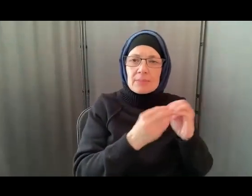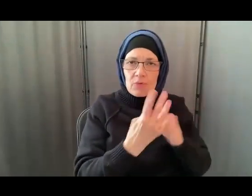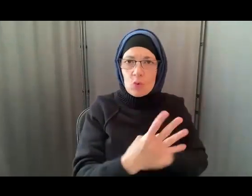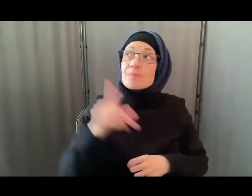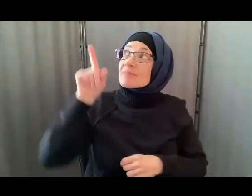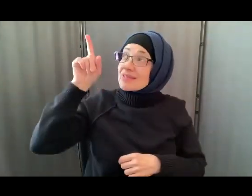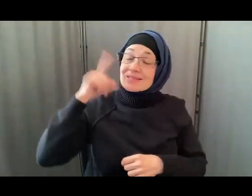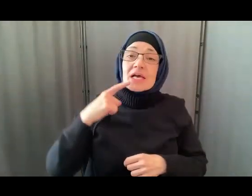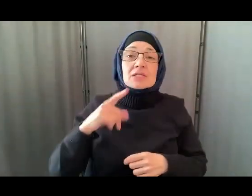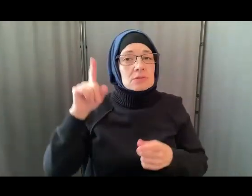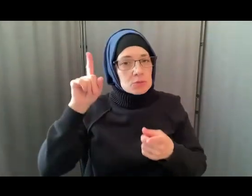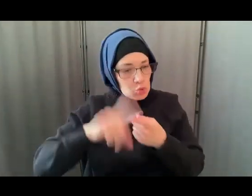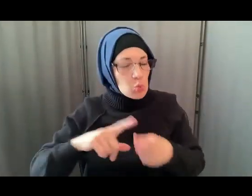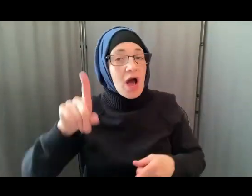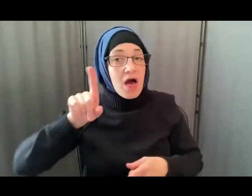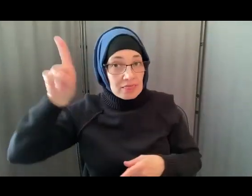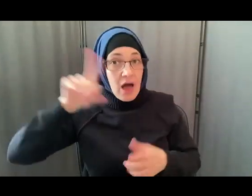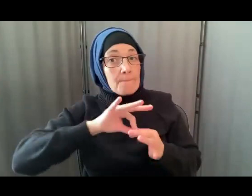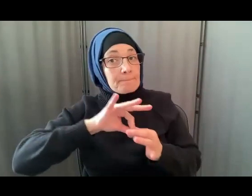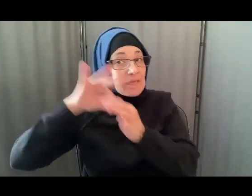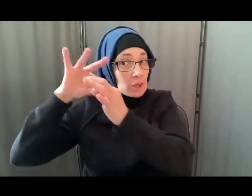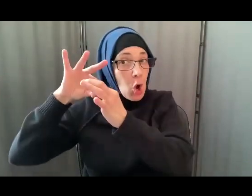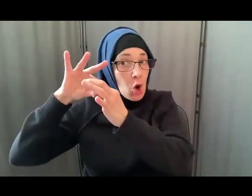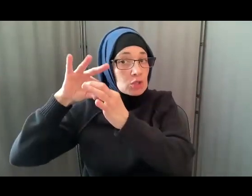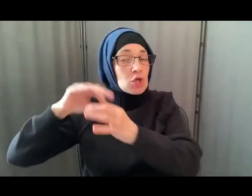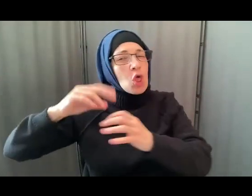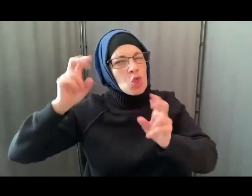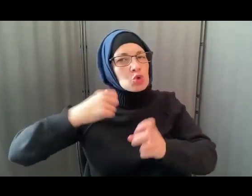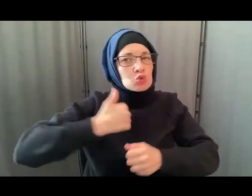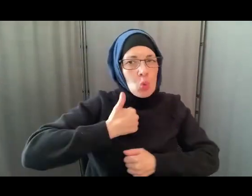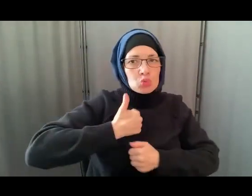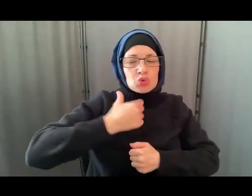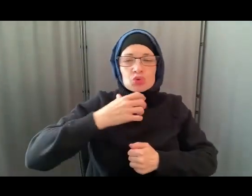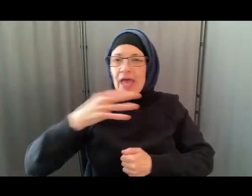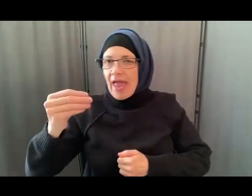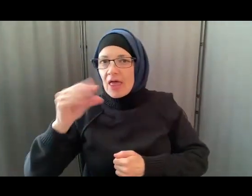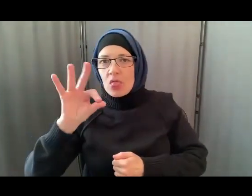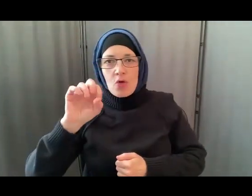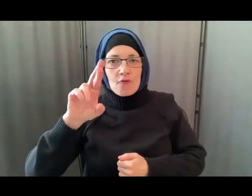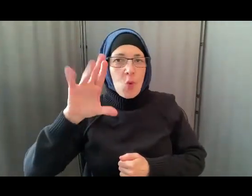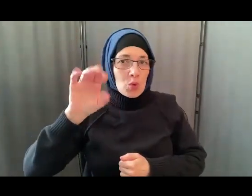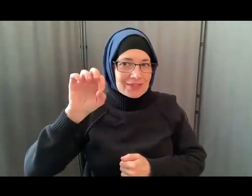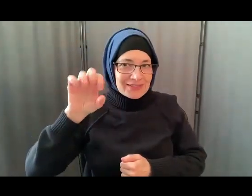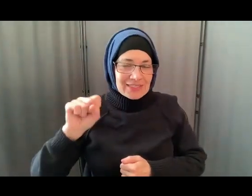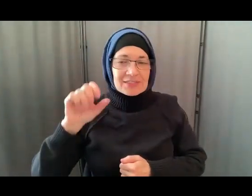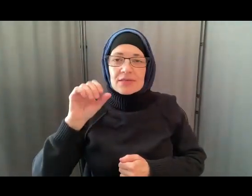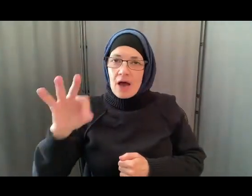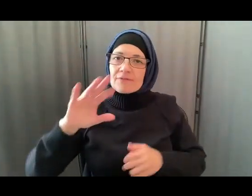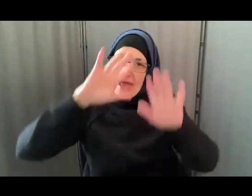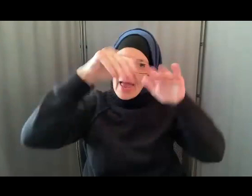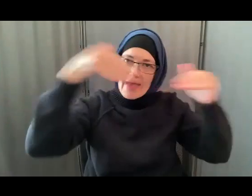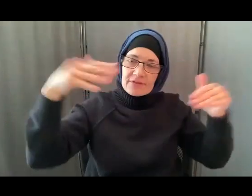the forces of the heavens and the earth. And Allah is the mighty